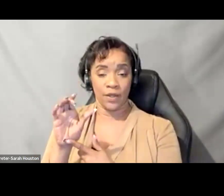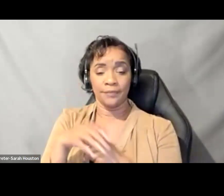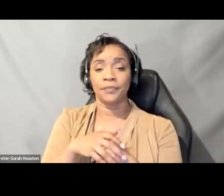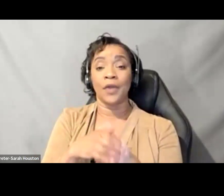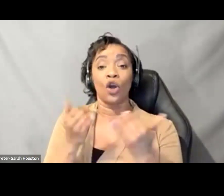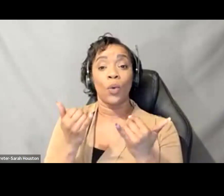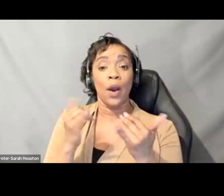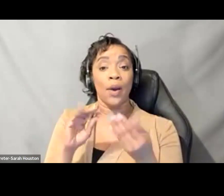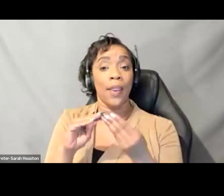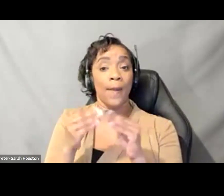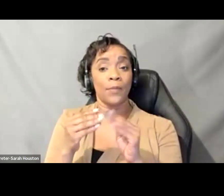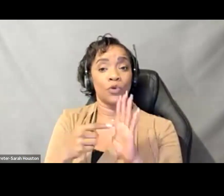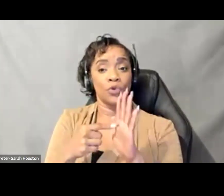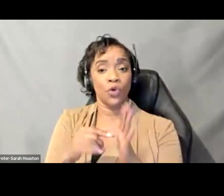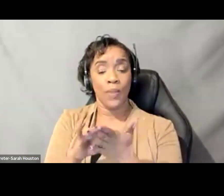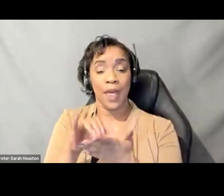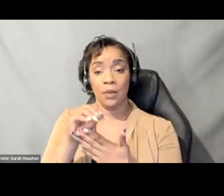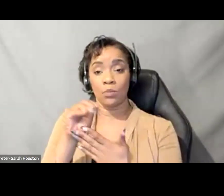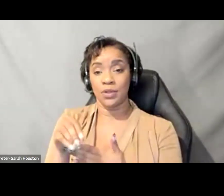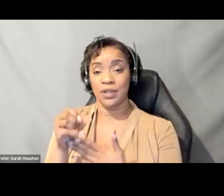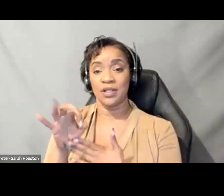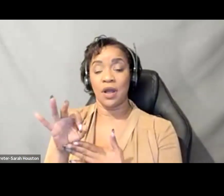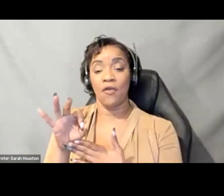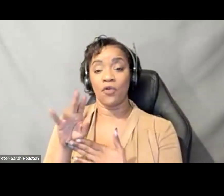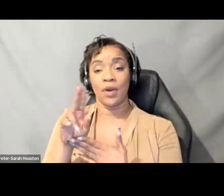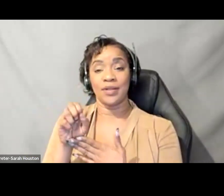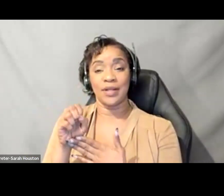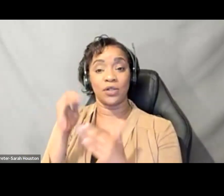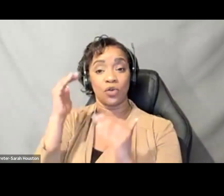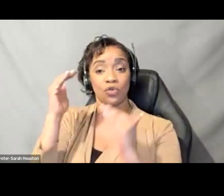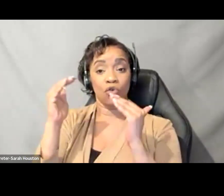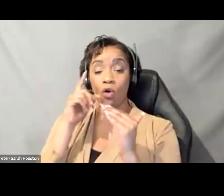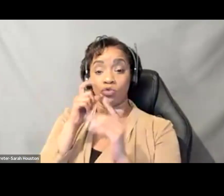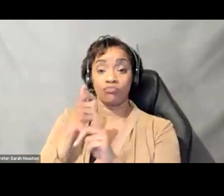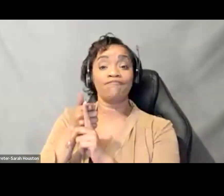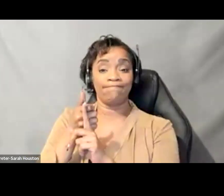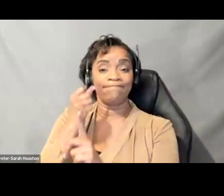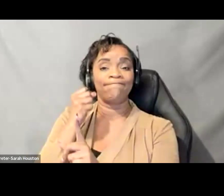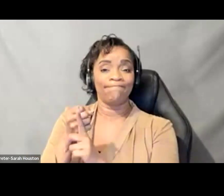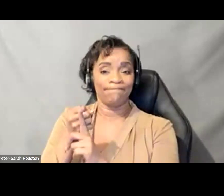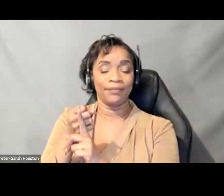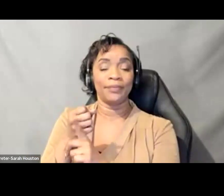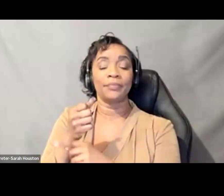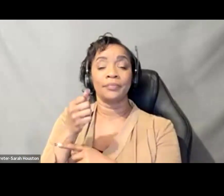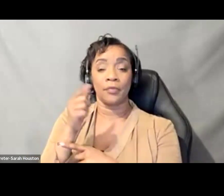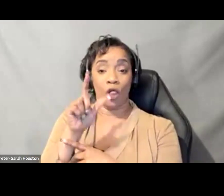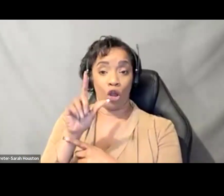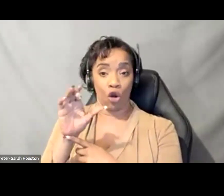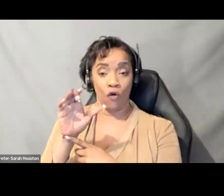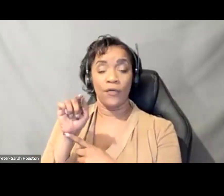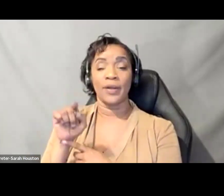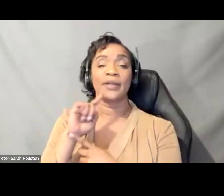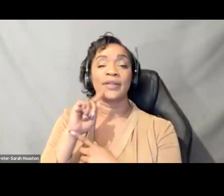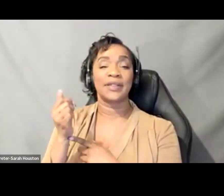the percentage of US adults who have ever experienced long COVID is 17.6%.